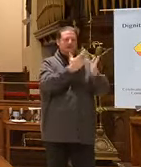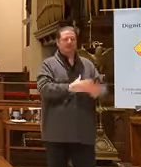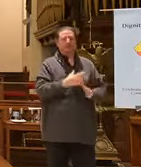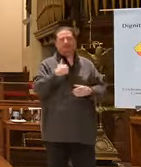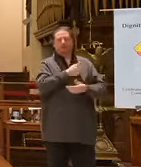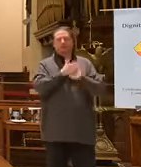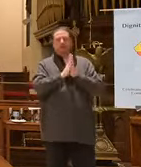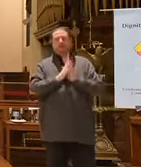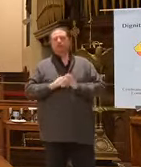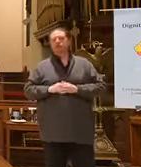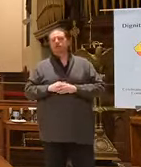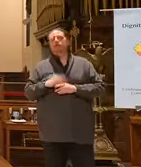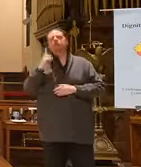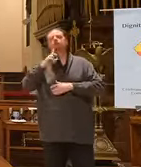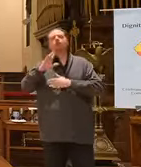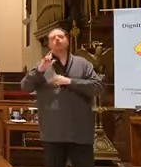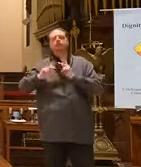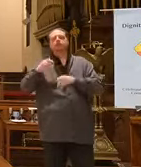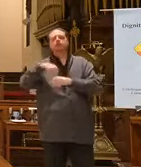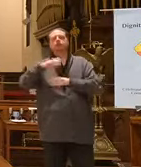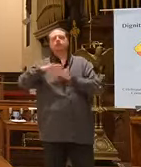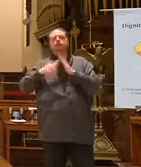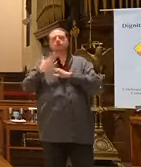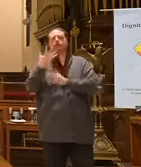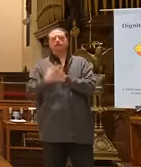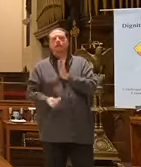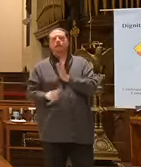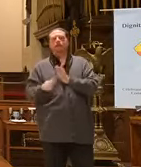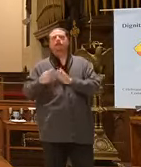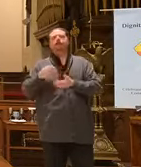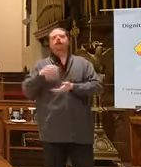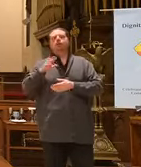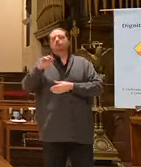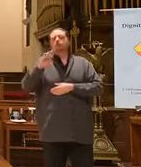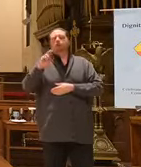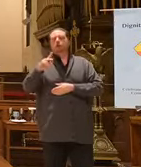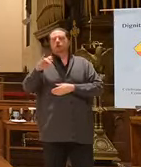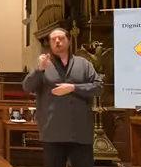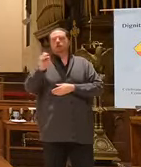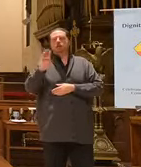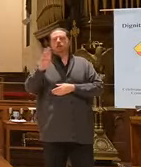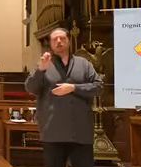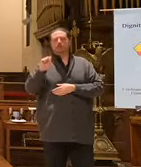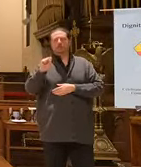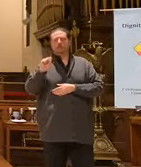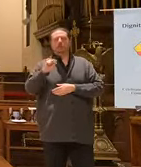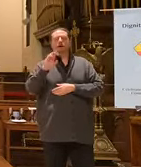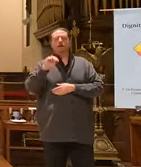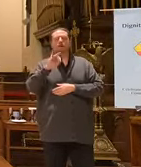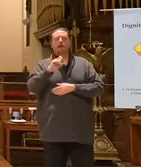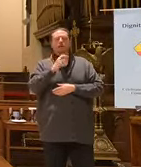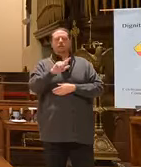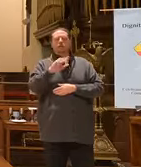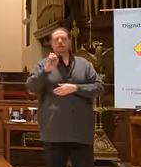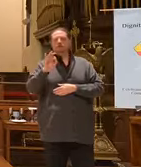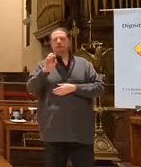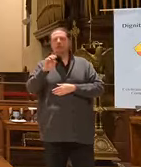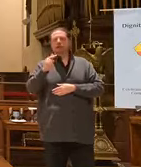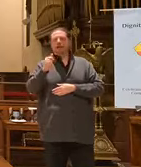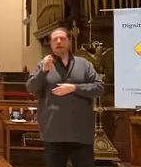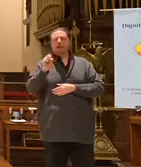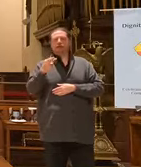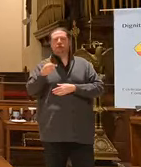For those in our community who have died, especially our community members Mark Jacobs, Michael Forgash, Richard